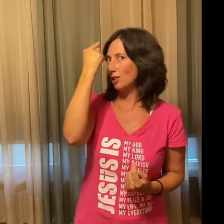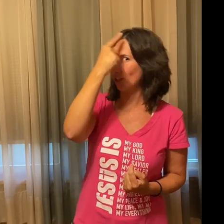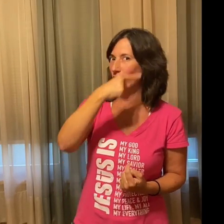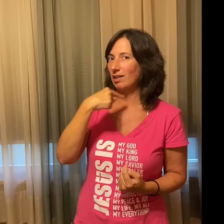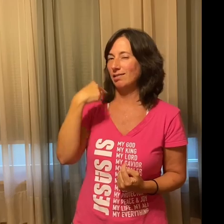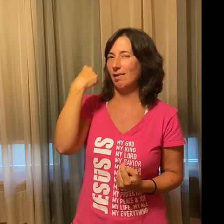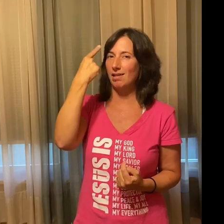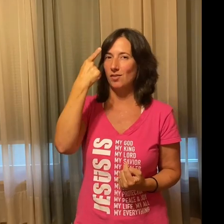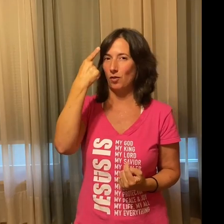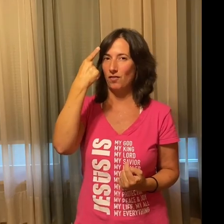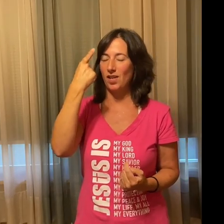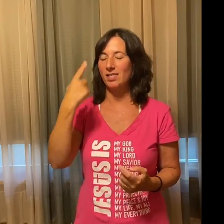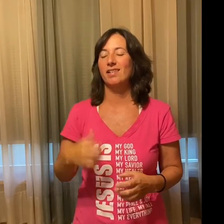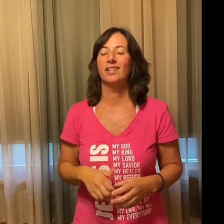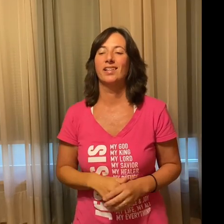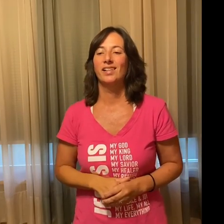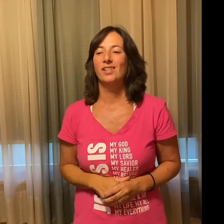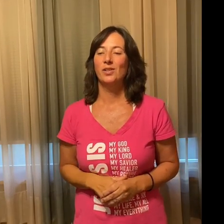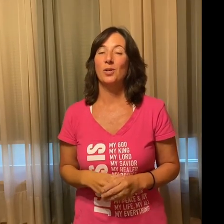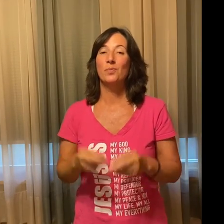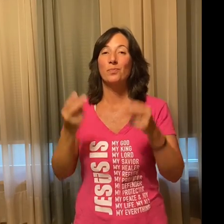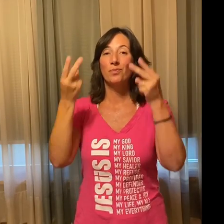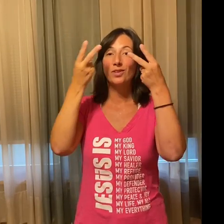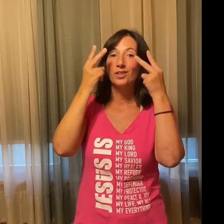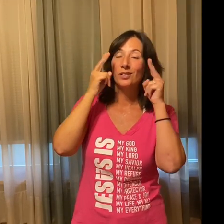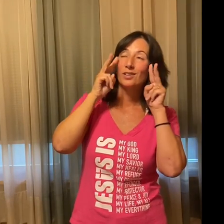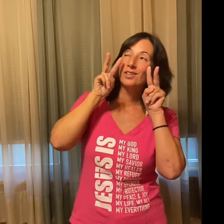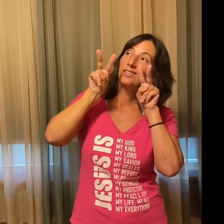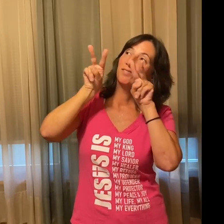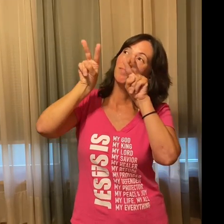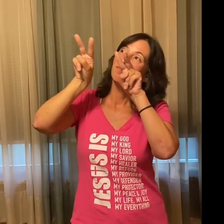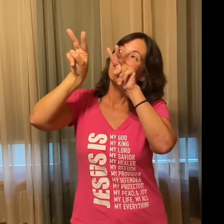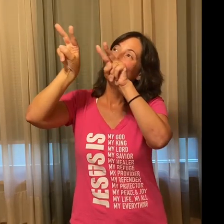But this is the correct sign for face. So